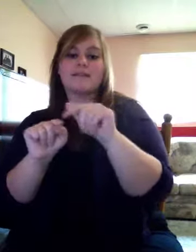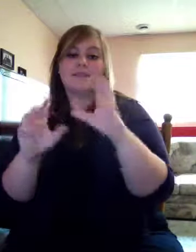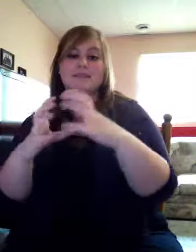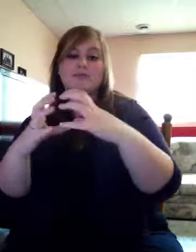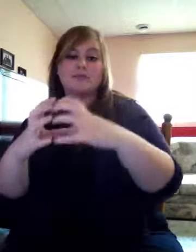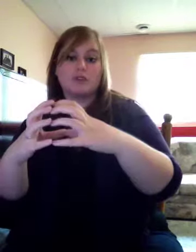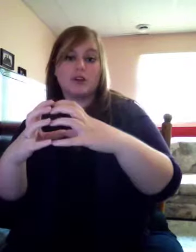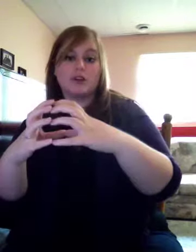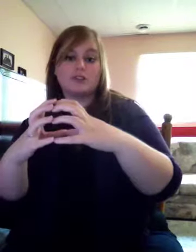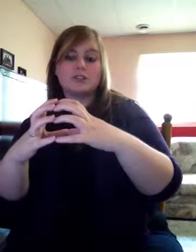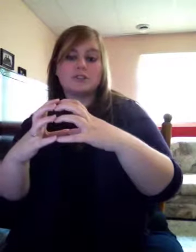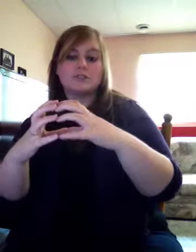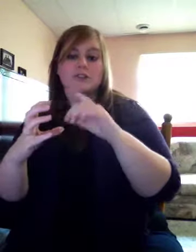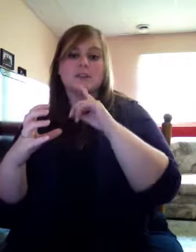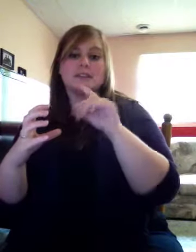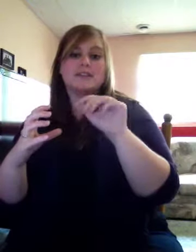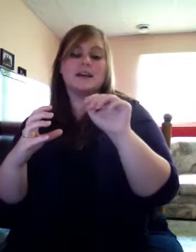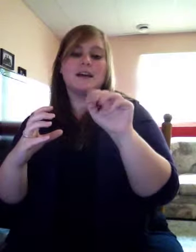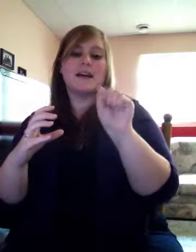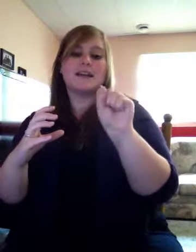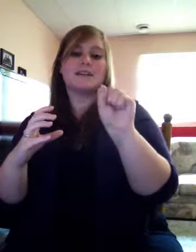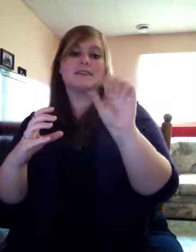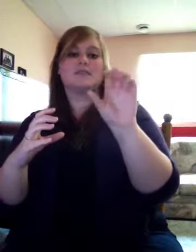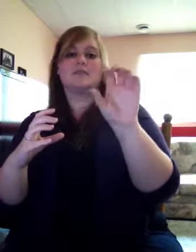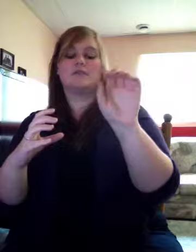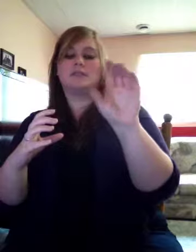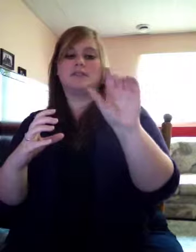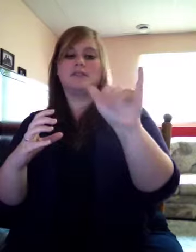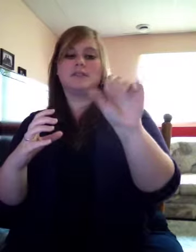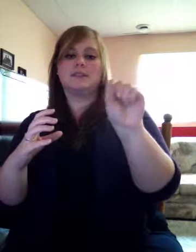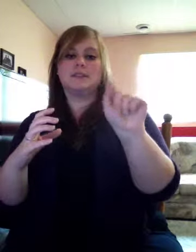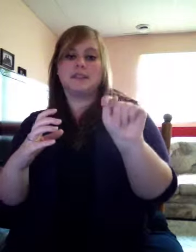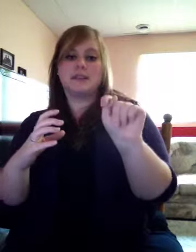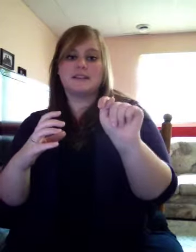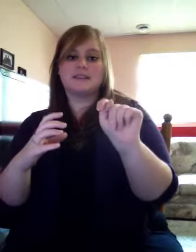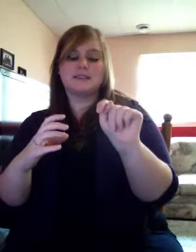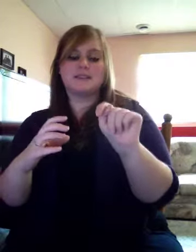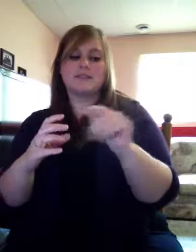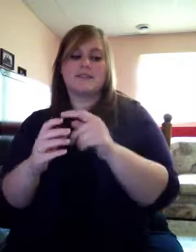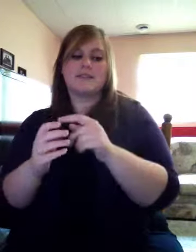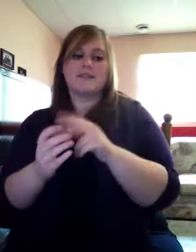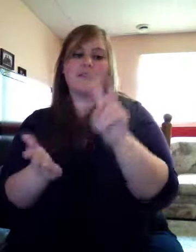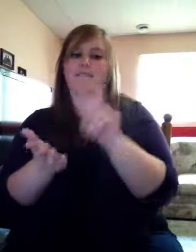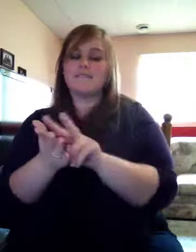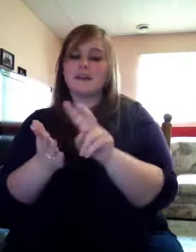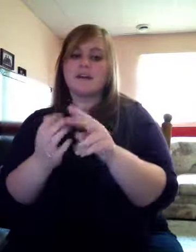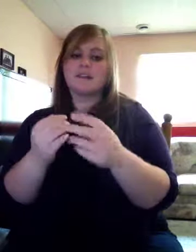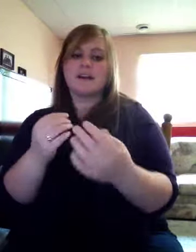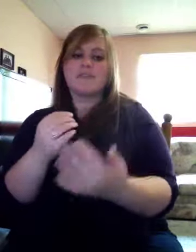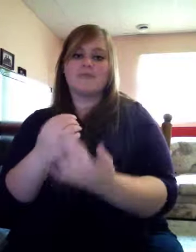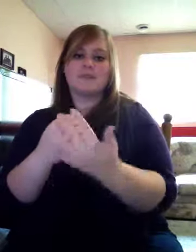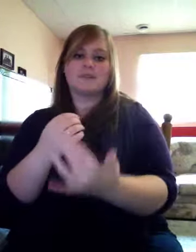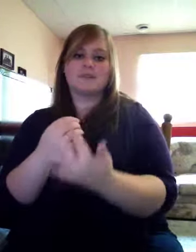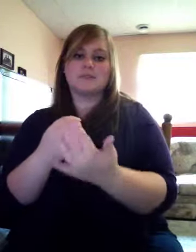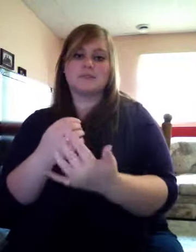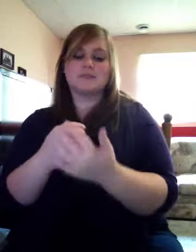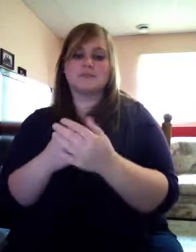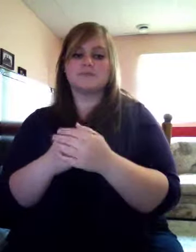very large mesenteric cyst, and it failed to have pulsations with power color Doppler. In conclusion, thanks for joining me for the